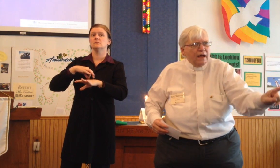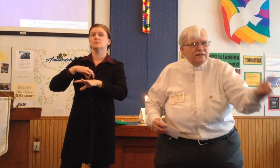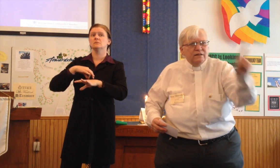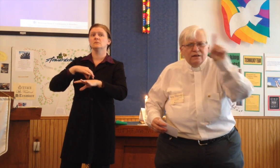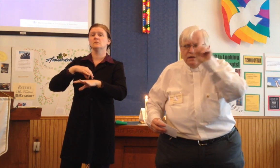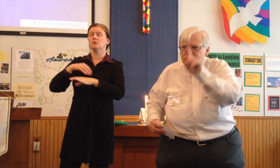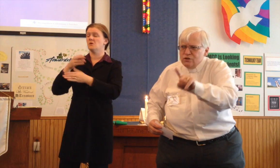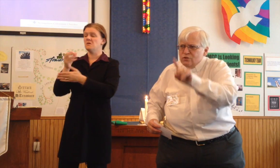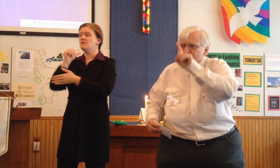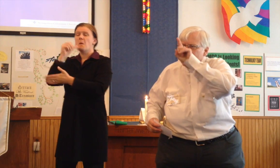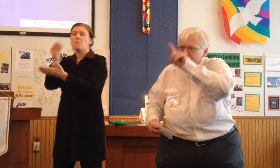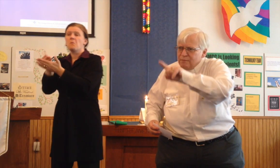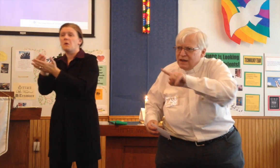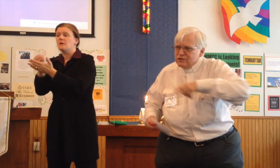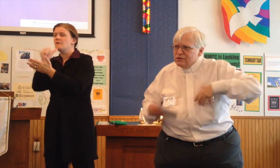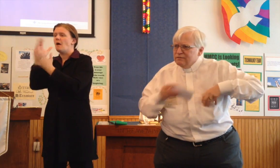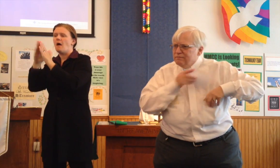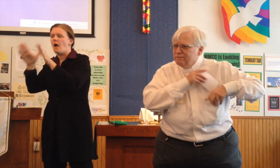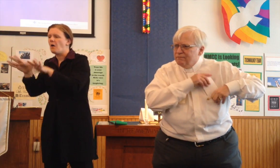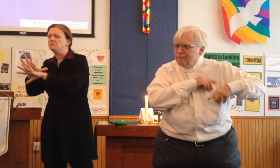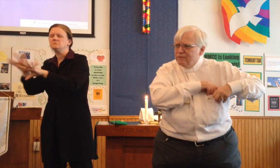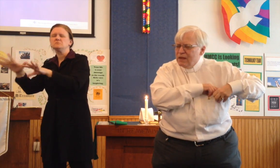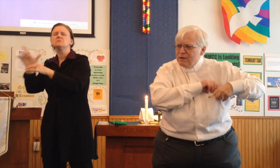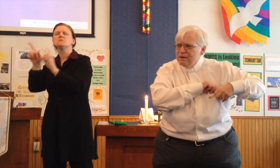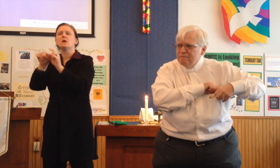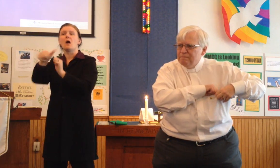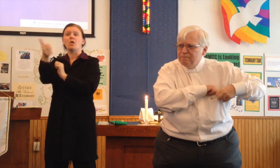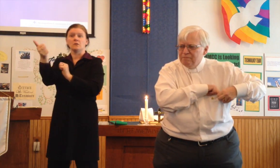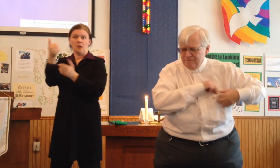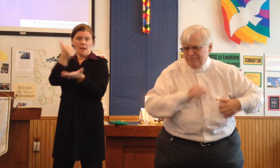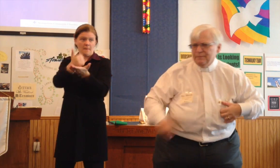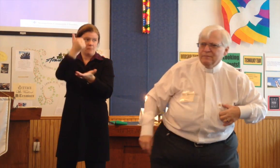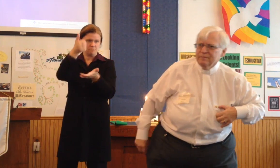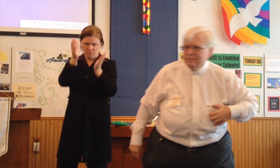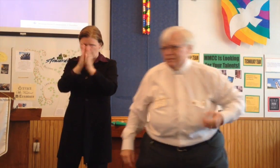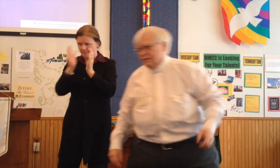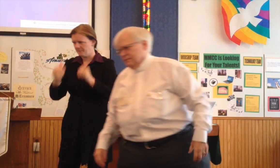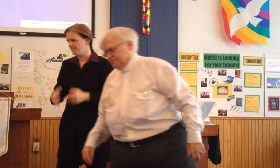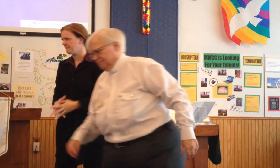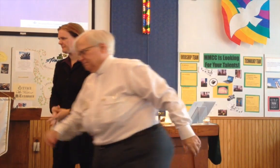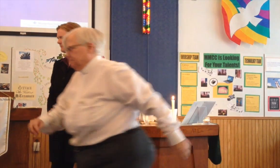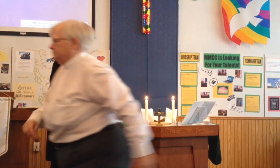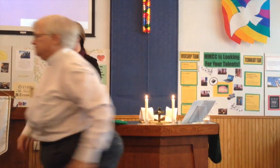than what you imagine. Amen? Amen. Amen.